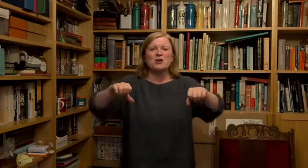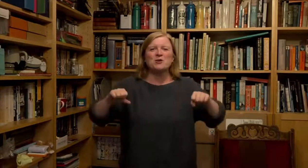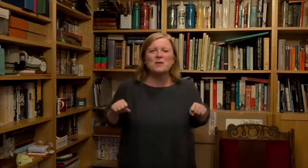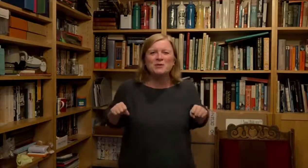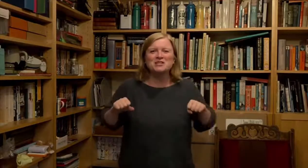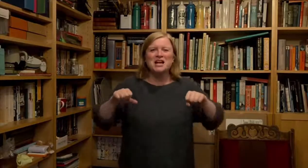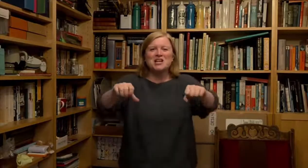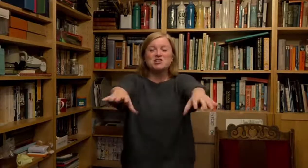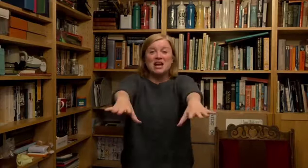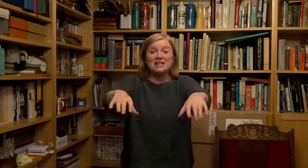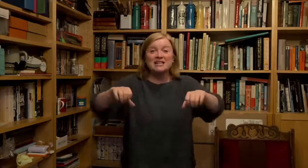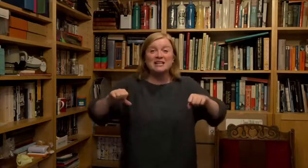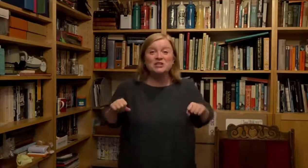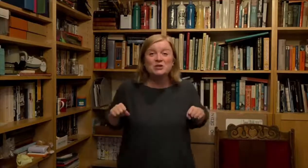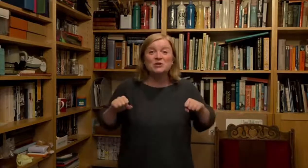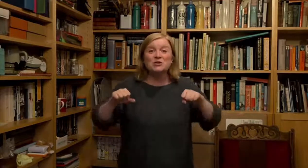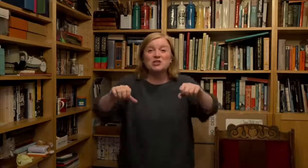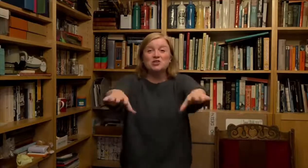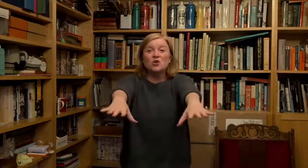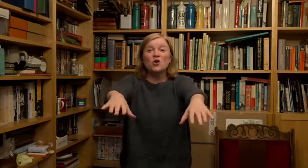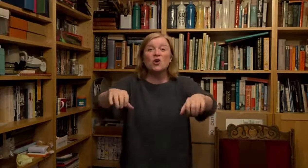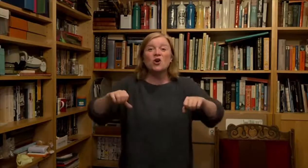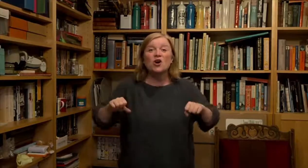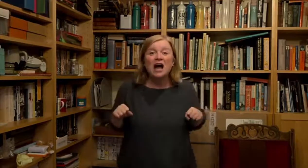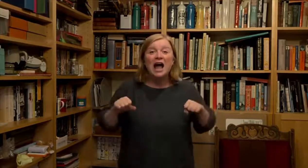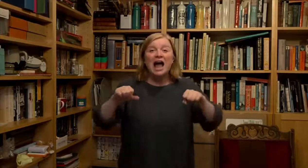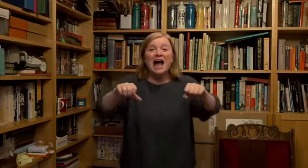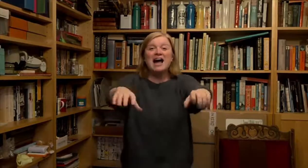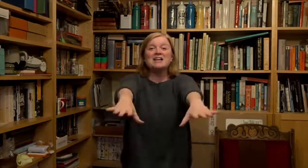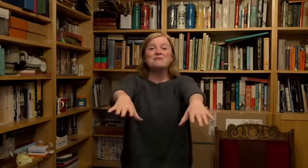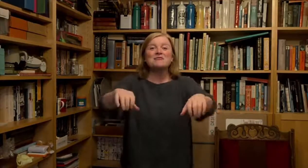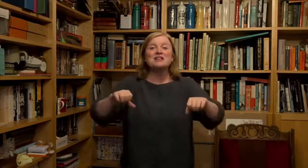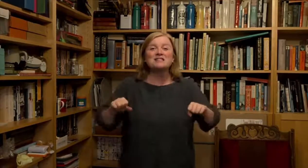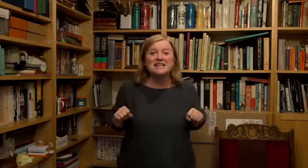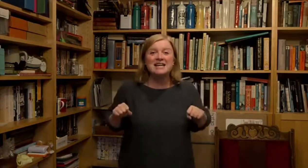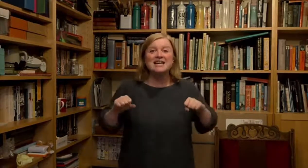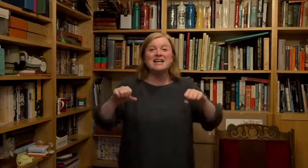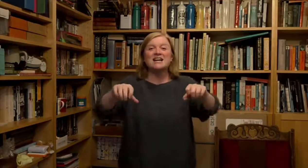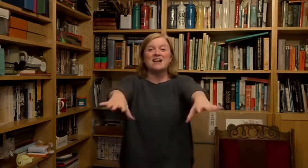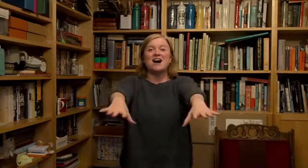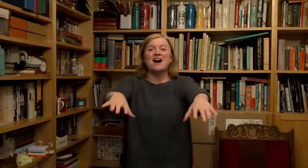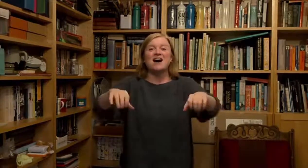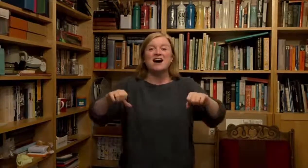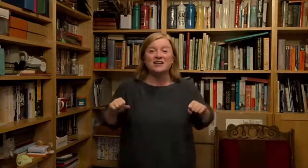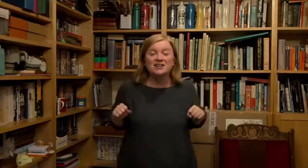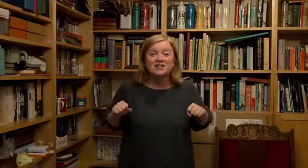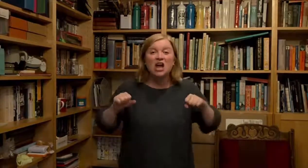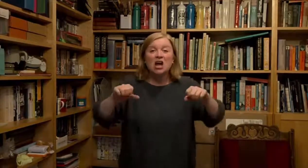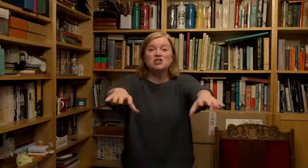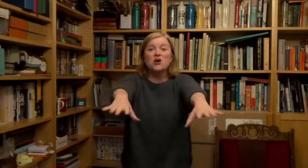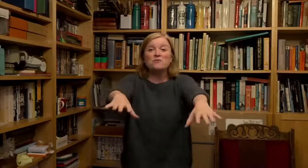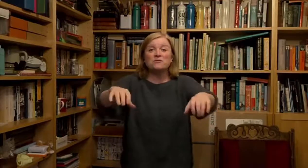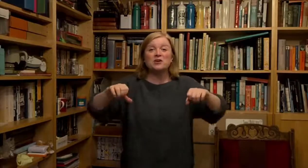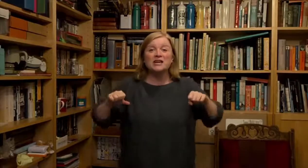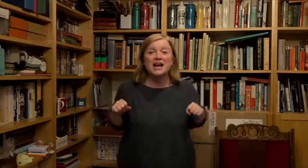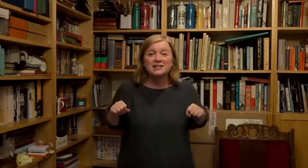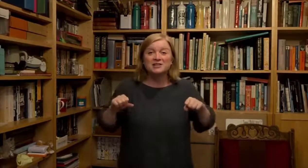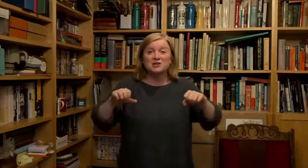boat gently to the shore. And if you see a lion, don't forget to